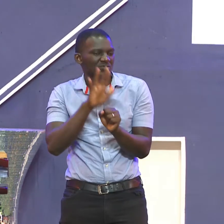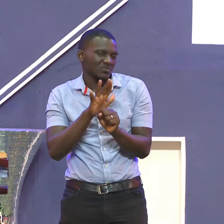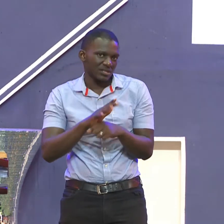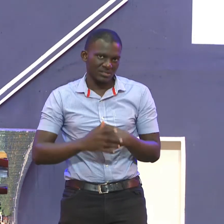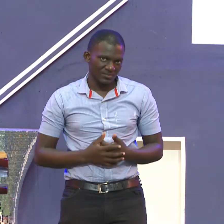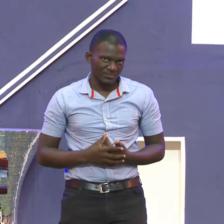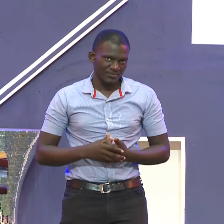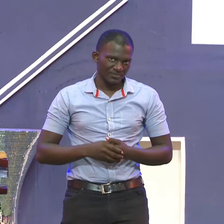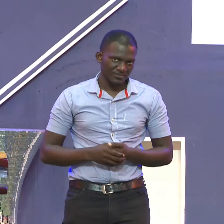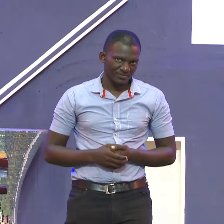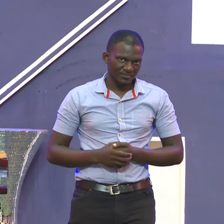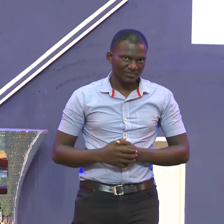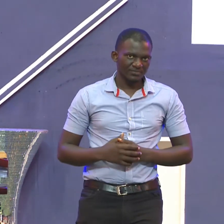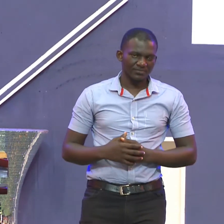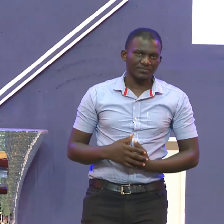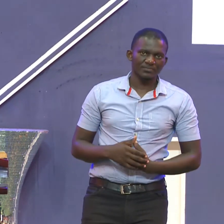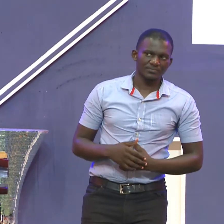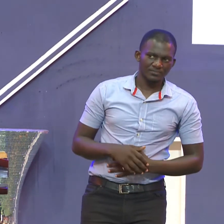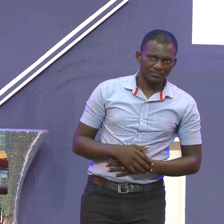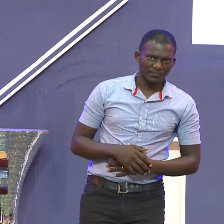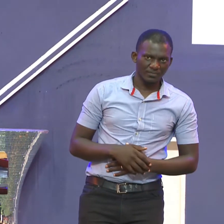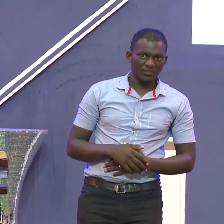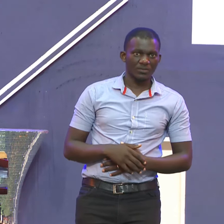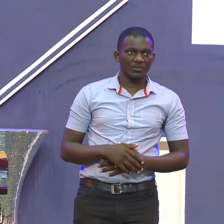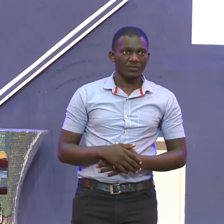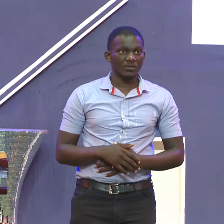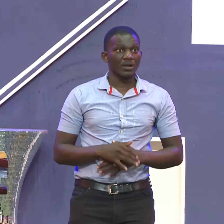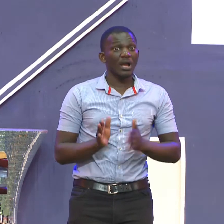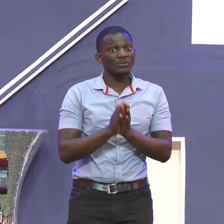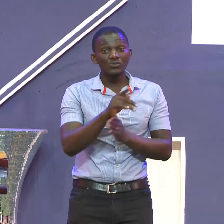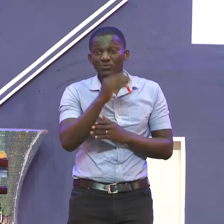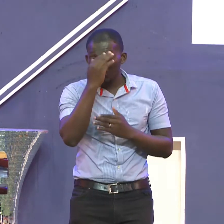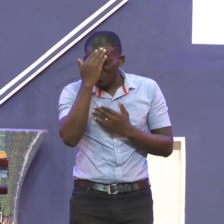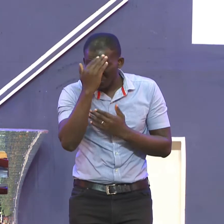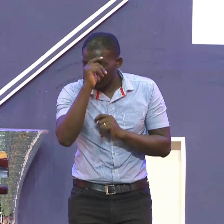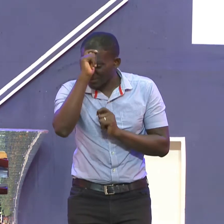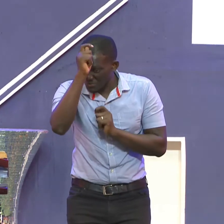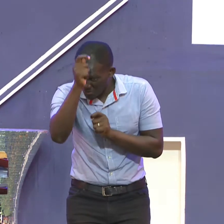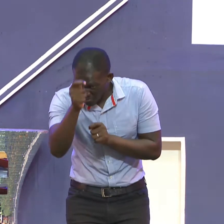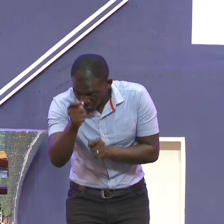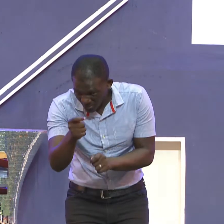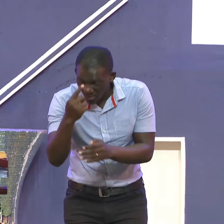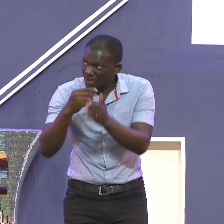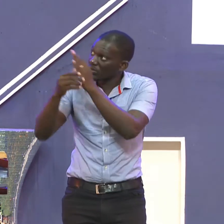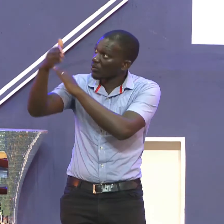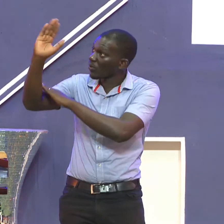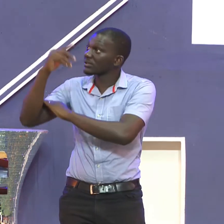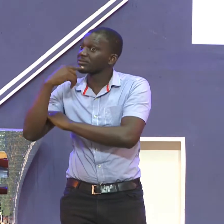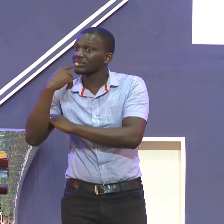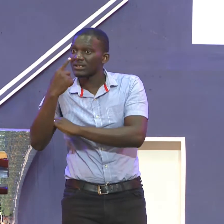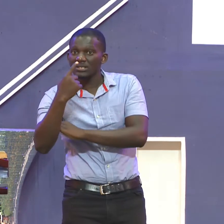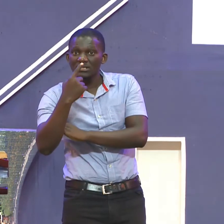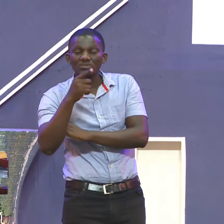God has spoken to you, he really loves you. Era okuteeka ekitiibwa mu byakugambye nga obiteeka mu nkola. And always to take it as